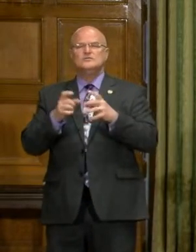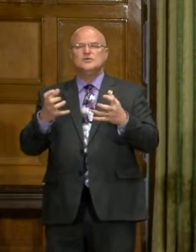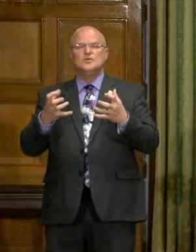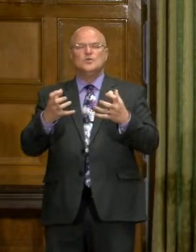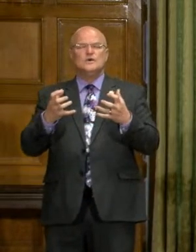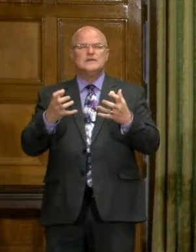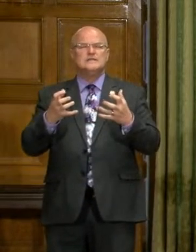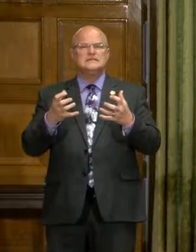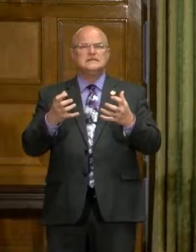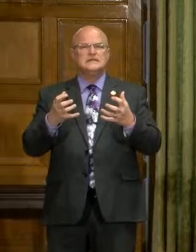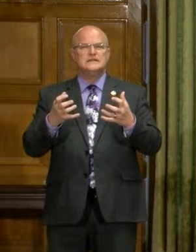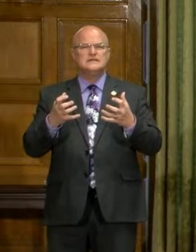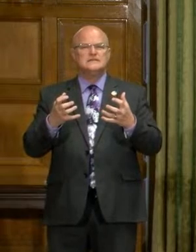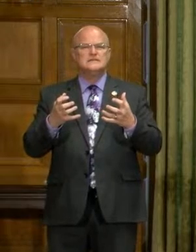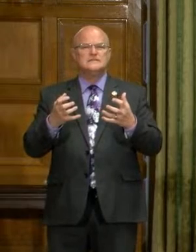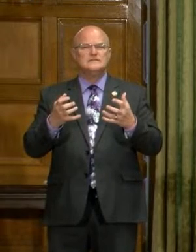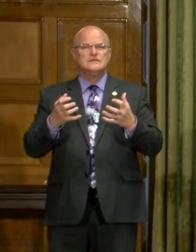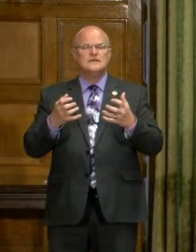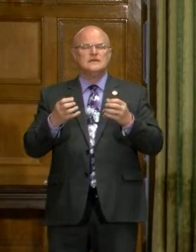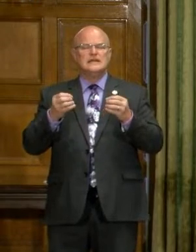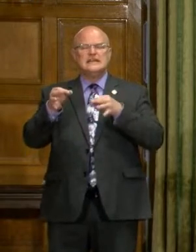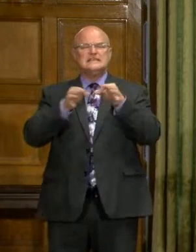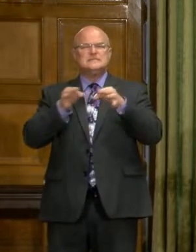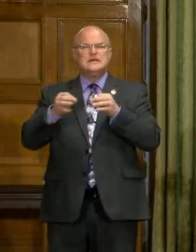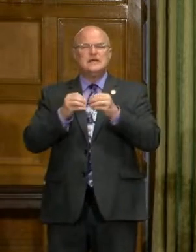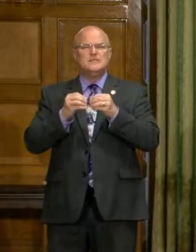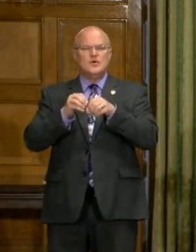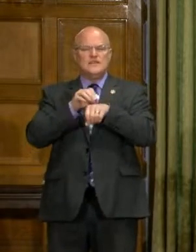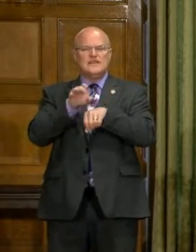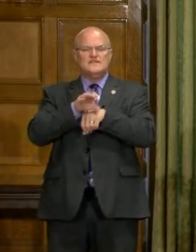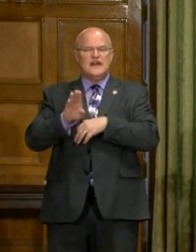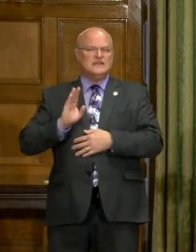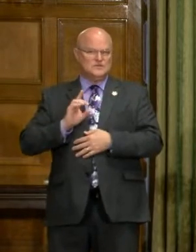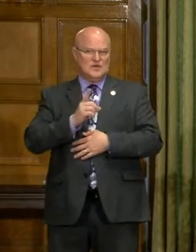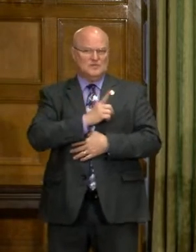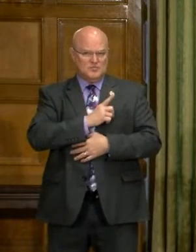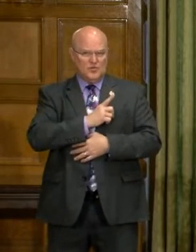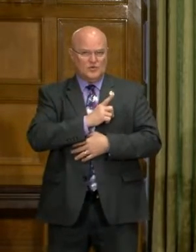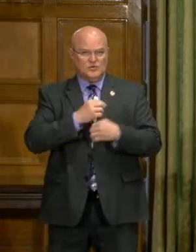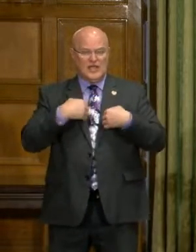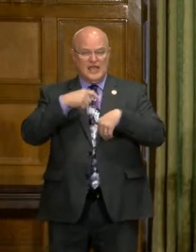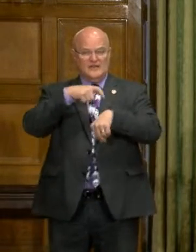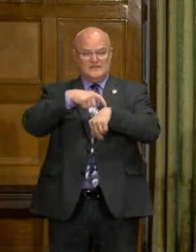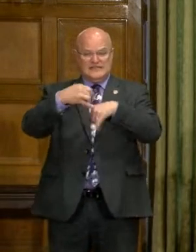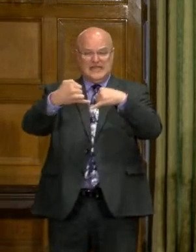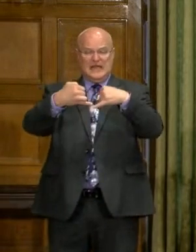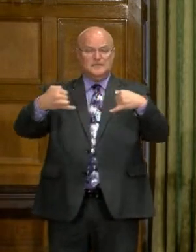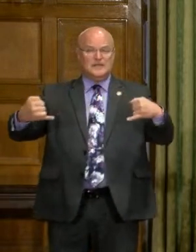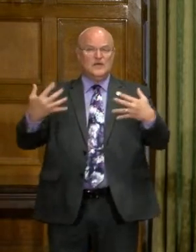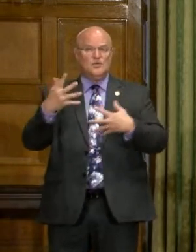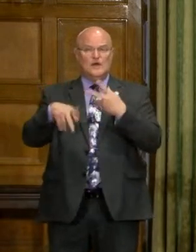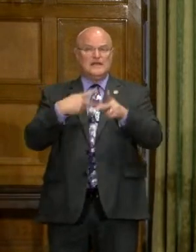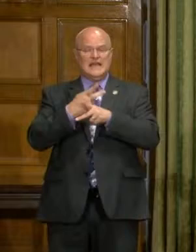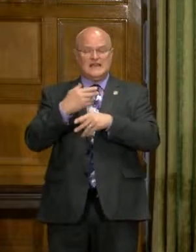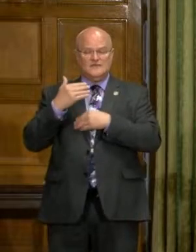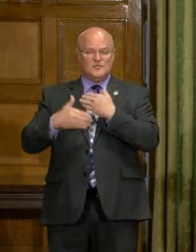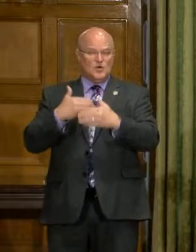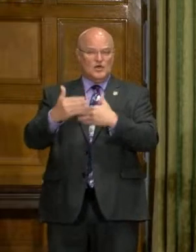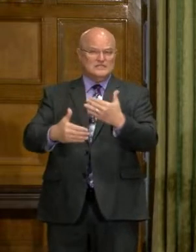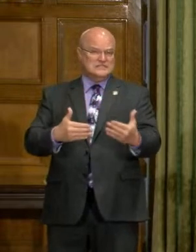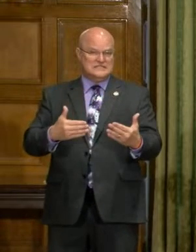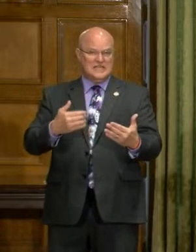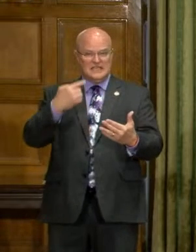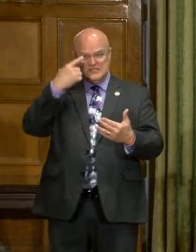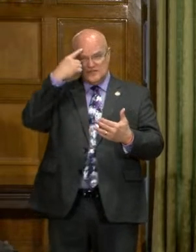see if you can kind of walk me through a little bit more the advisory board. Do you have a timeline or kind of a process